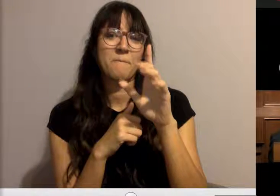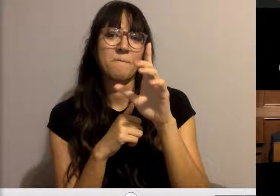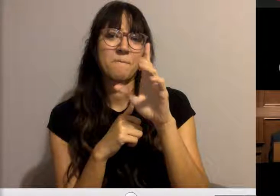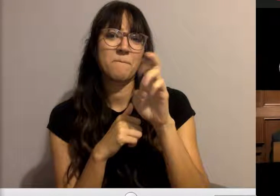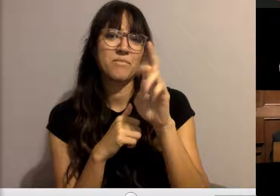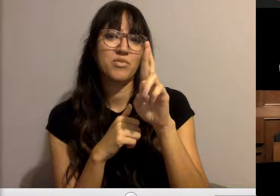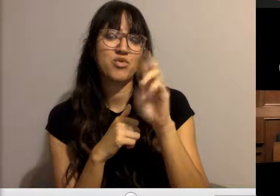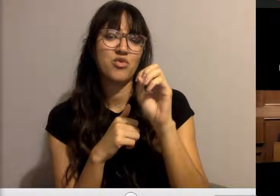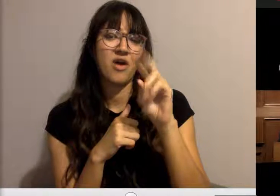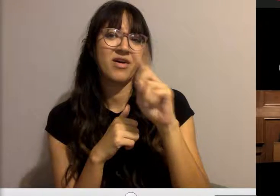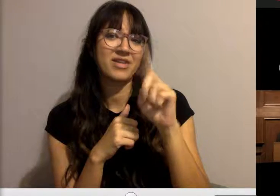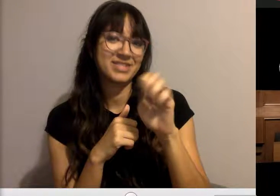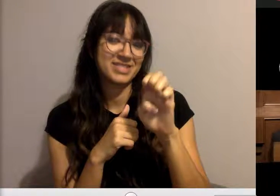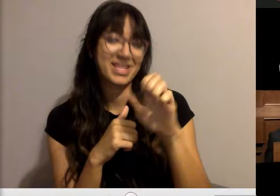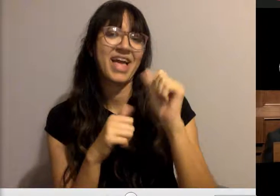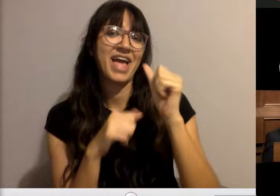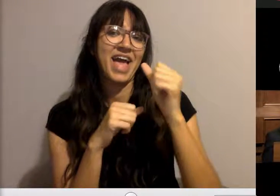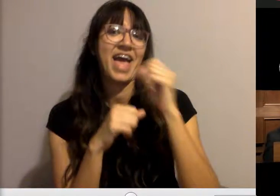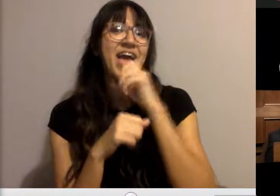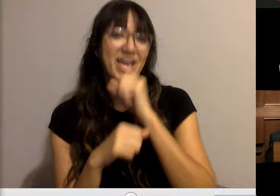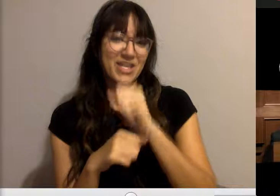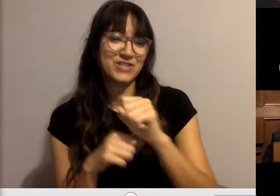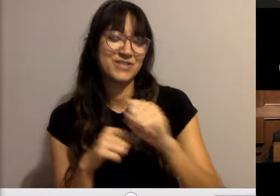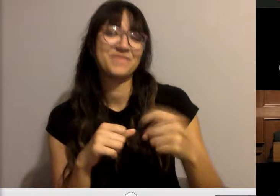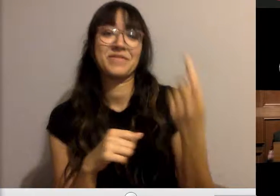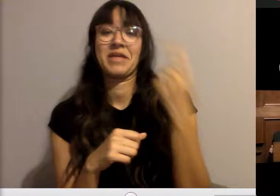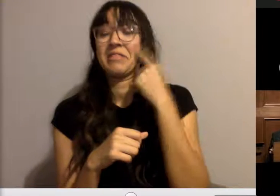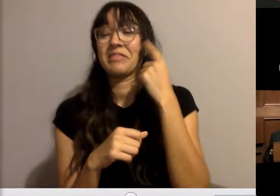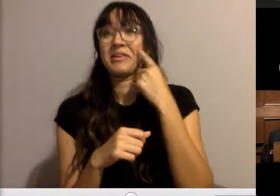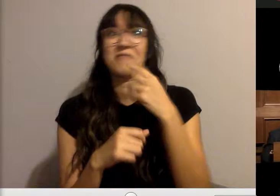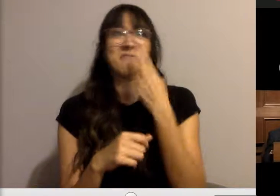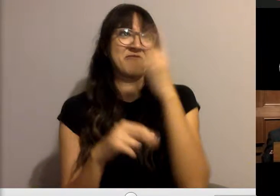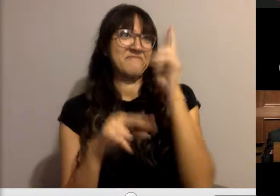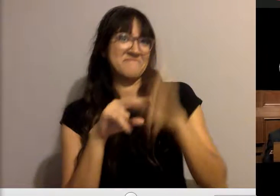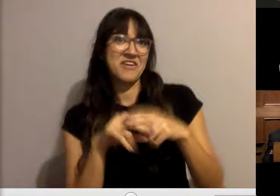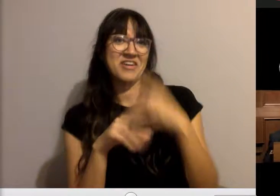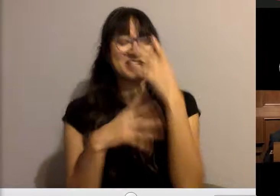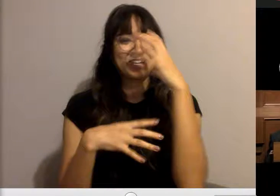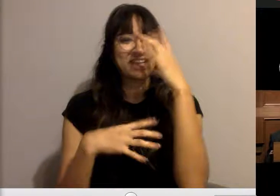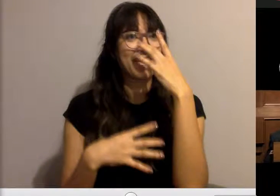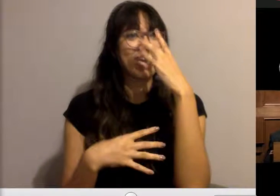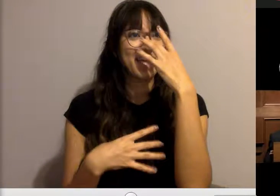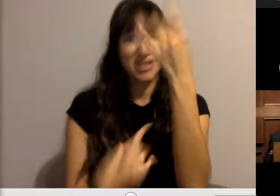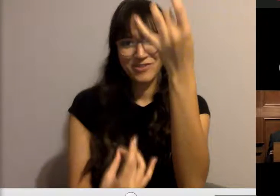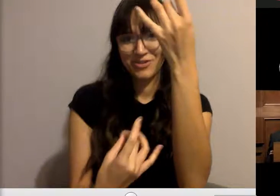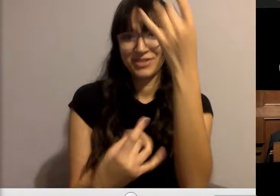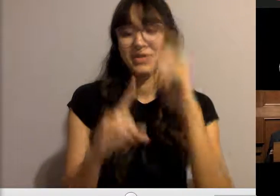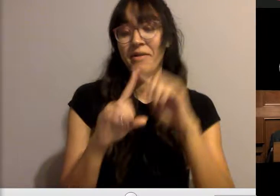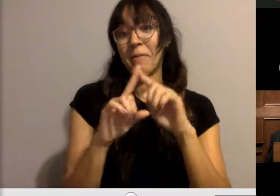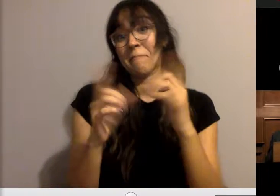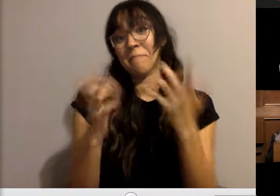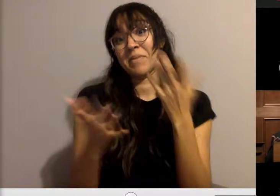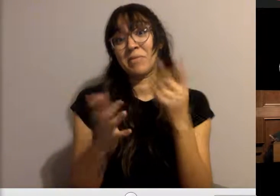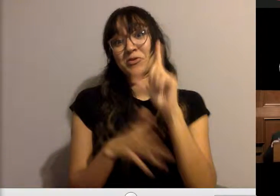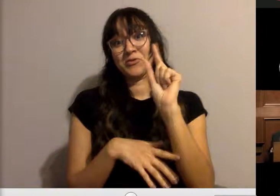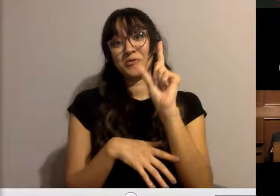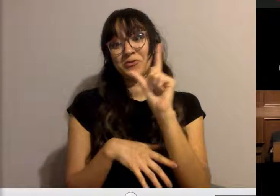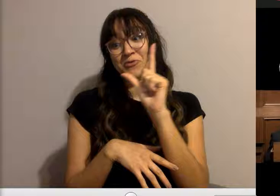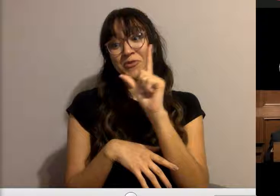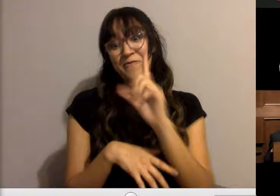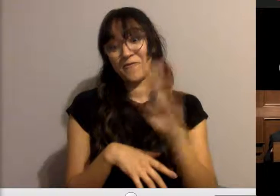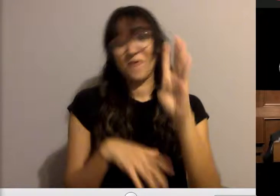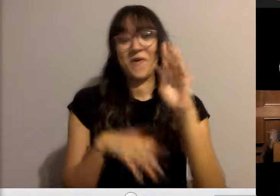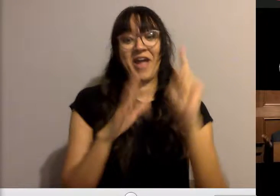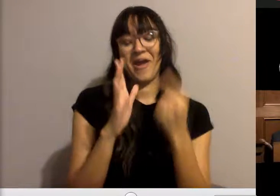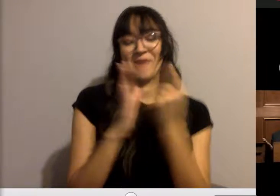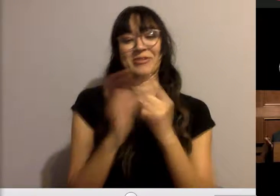dead within 24 hours, but I think it'd be a lot of fun to live back then. So he agreed. He said, okay, look, as long as you give me part of what I want.